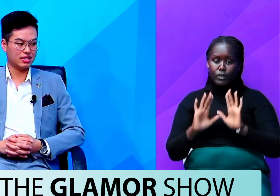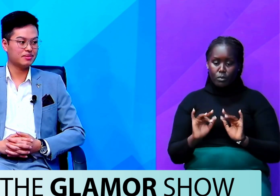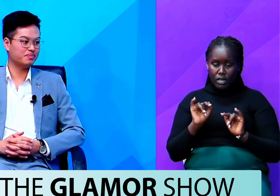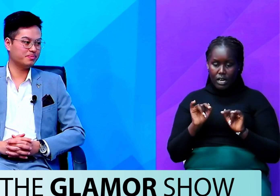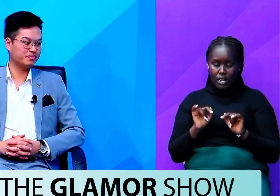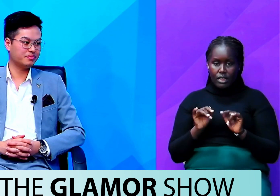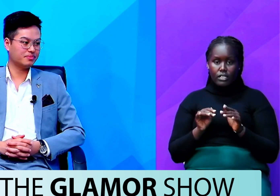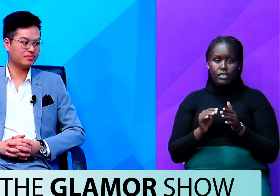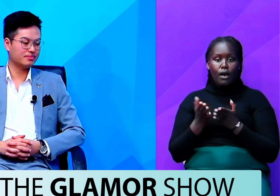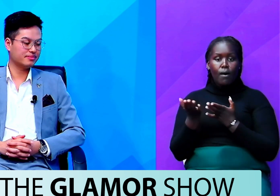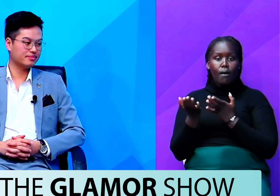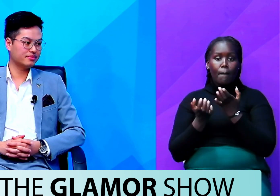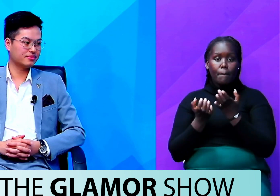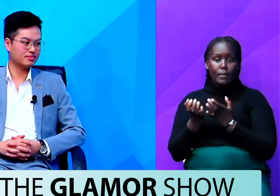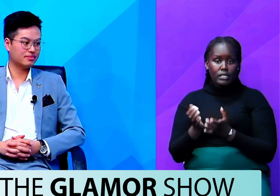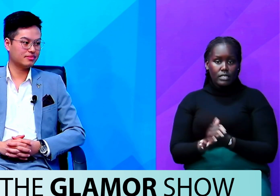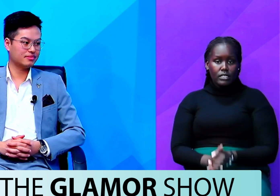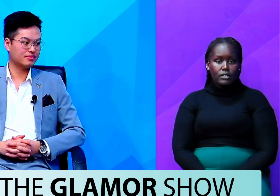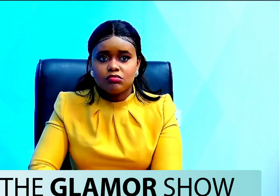industry.